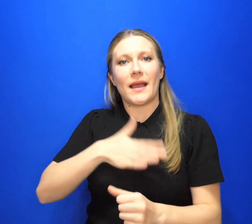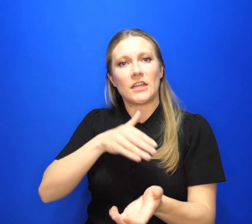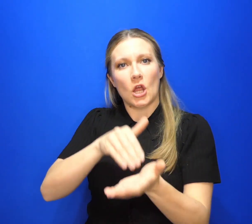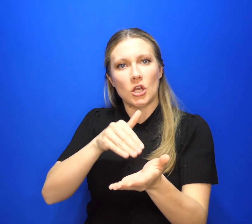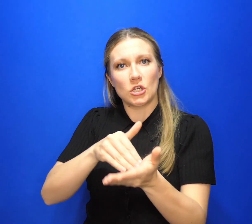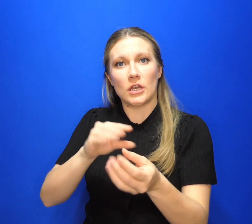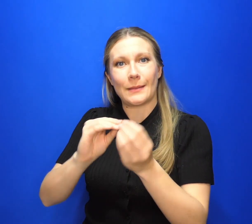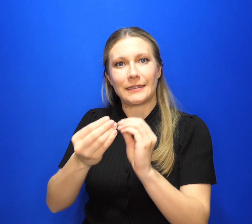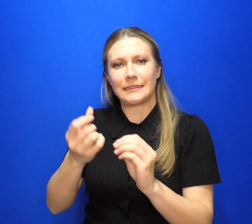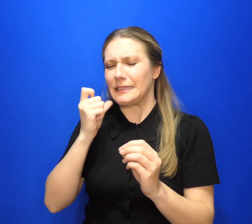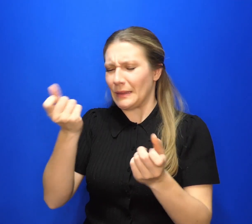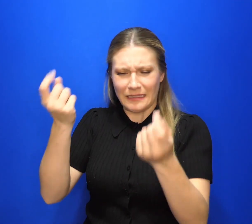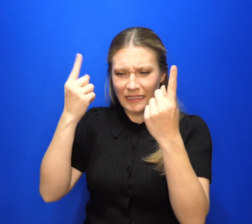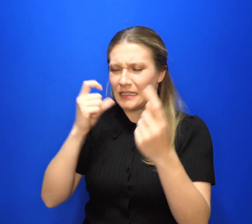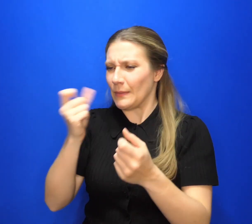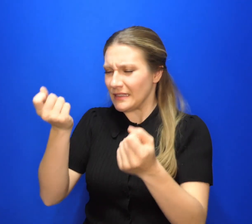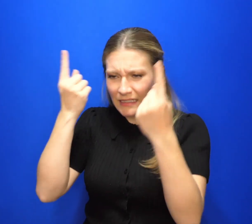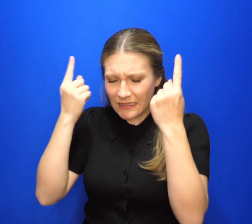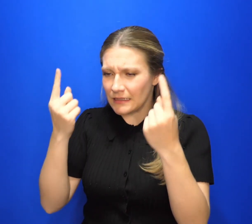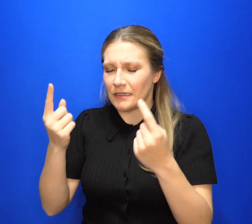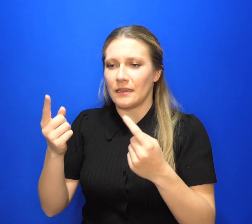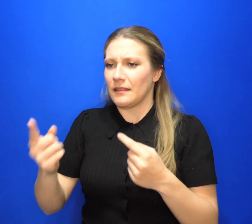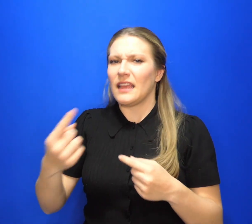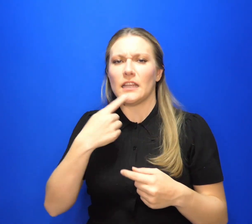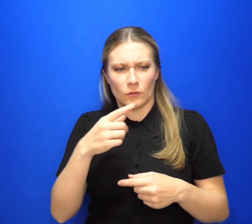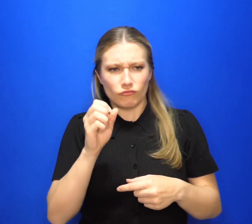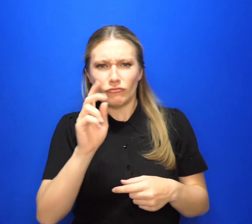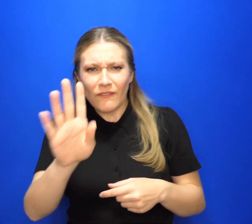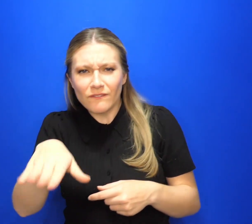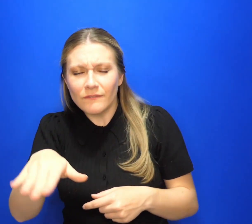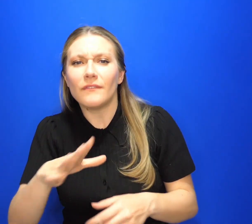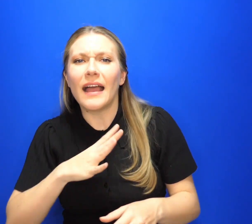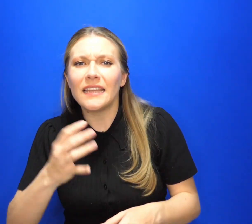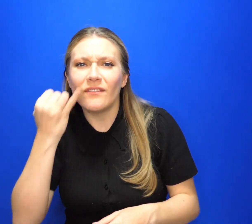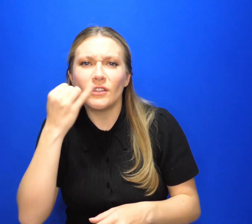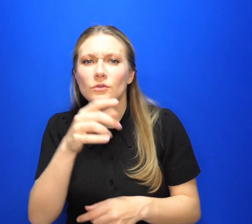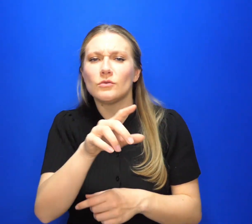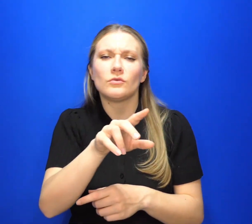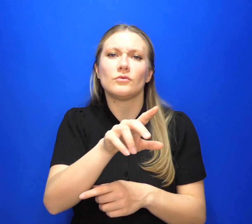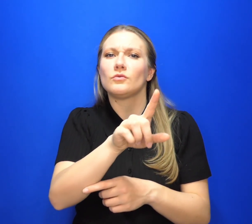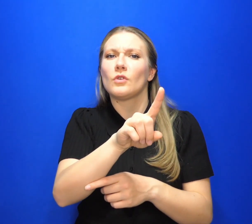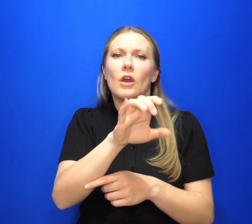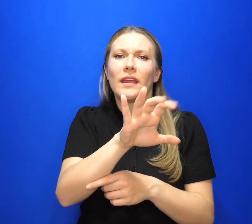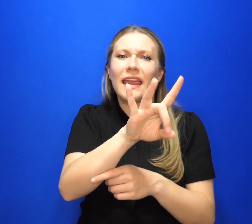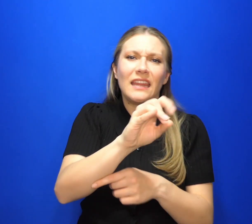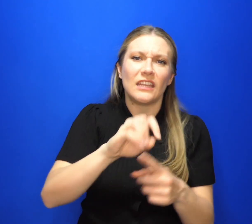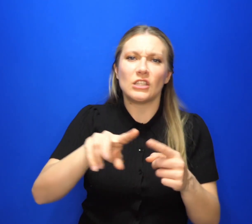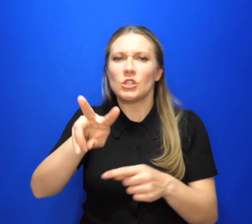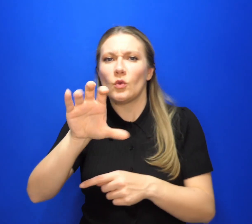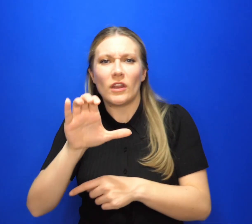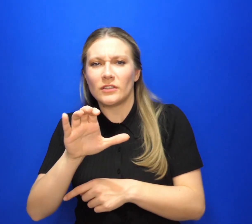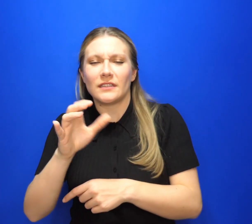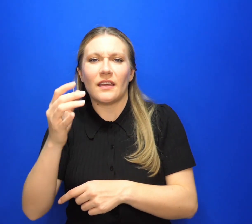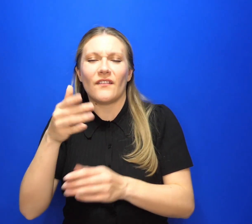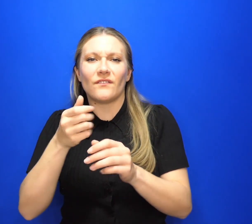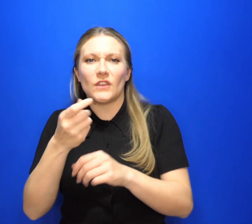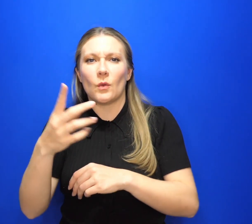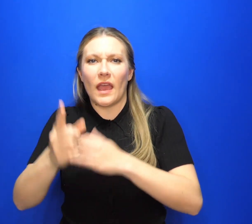and they repeatedly told me it's okay if you're 180 to 200 for a few hours after you eat. You're not damaging yourself unless this occurs for